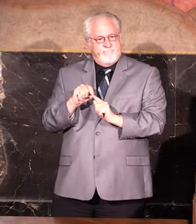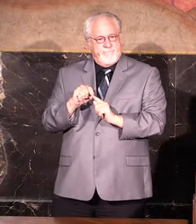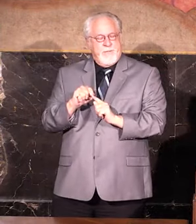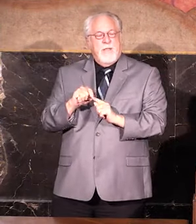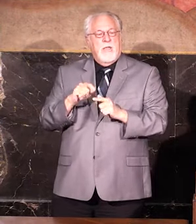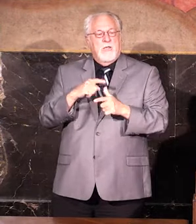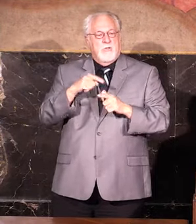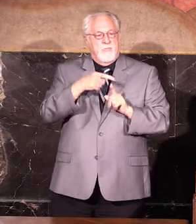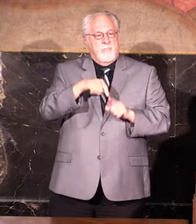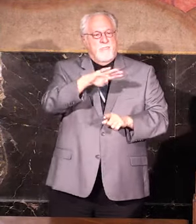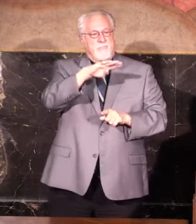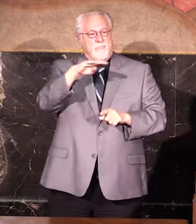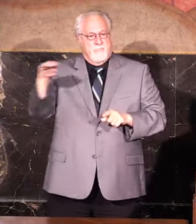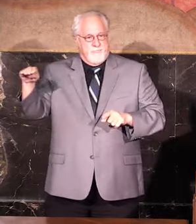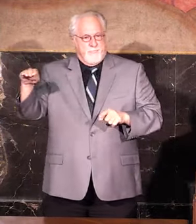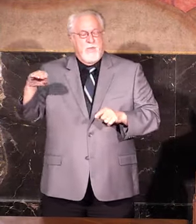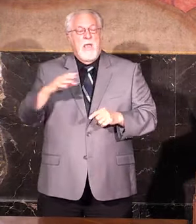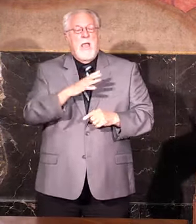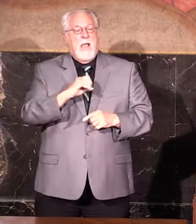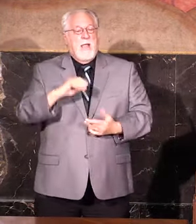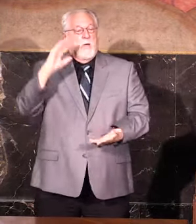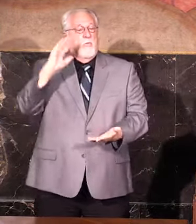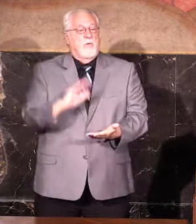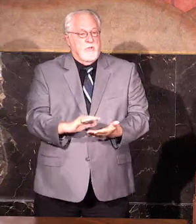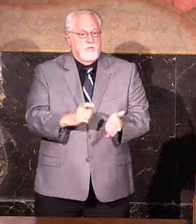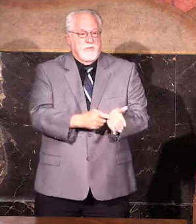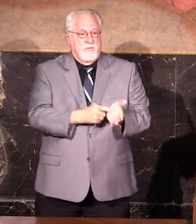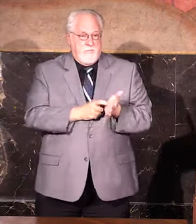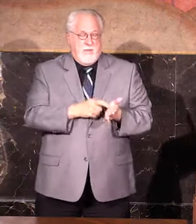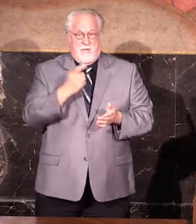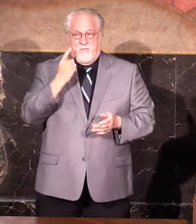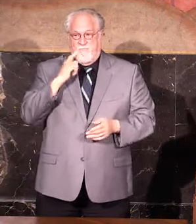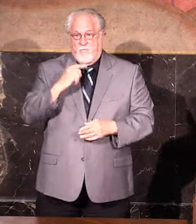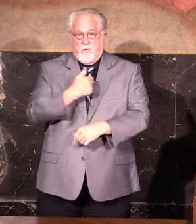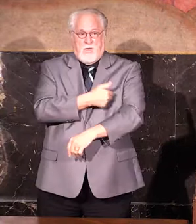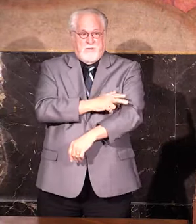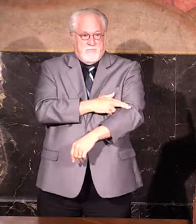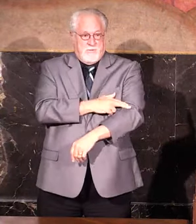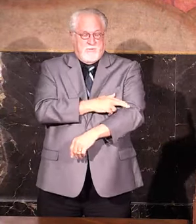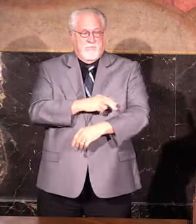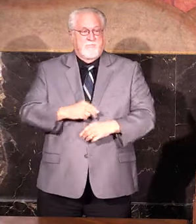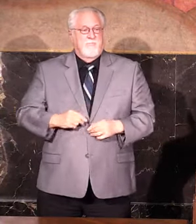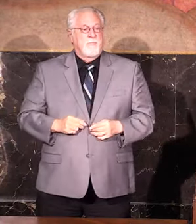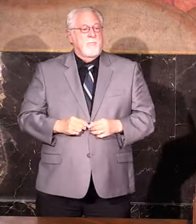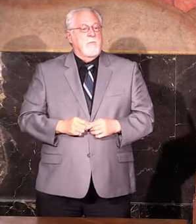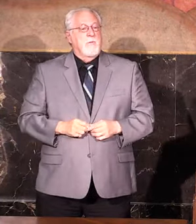flatten the curve and reduce the demand on our hospitals.